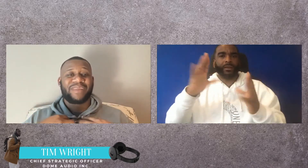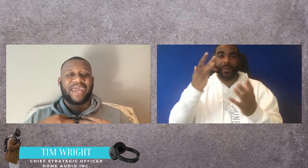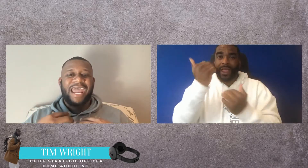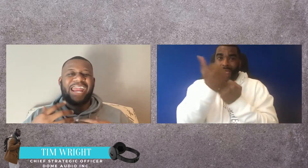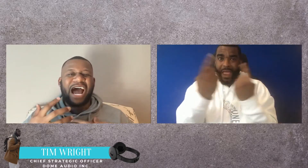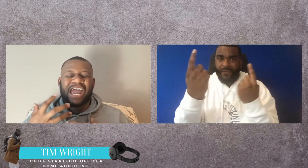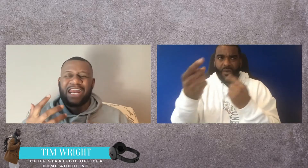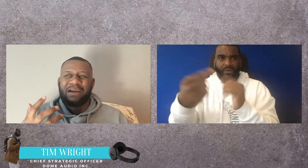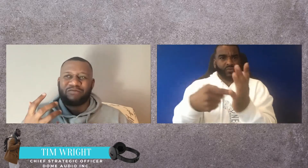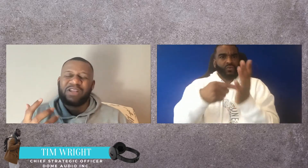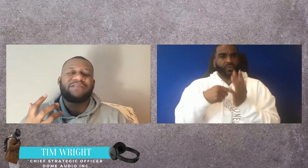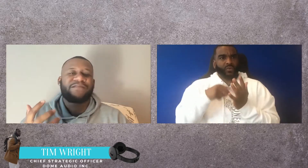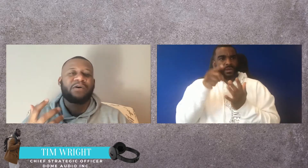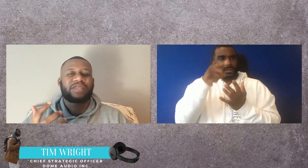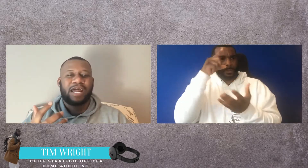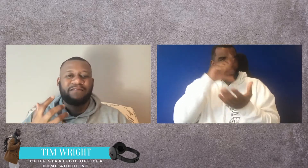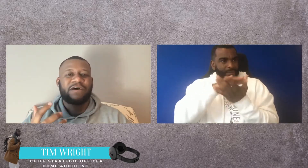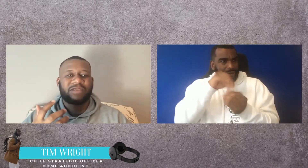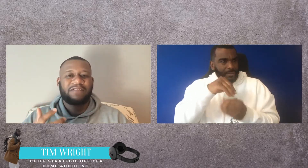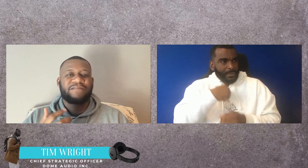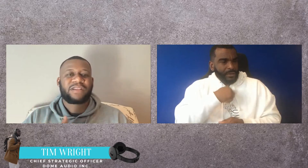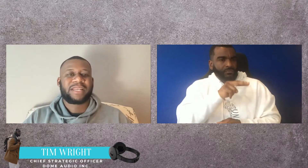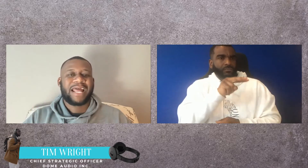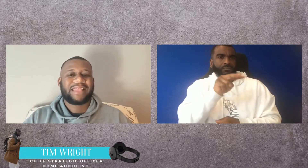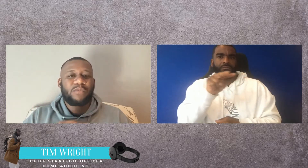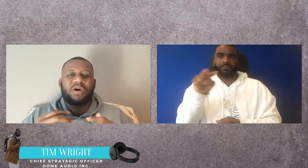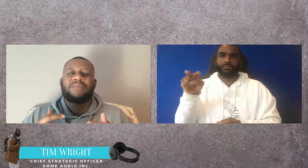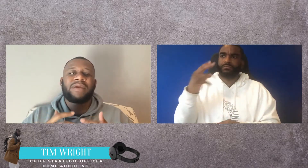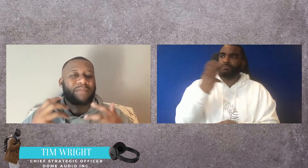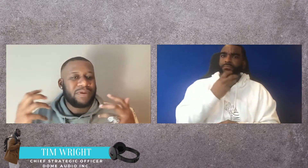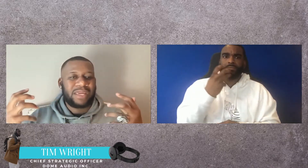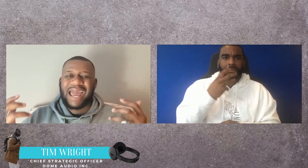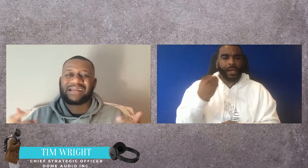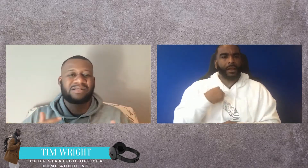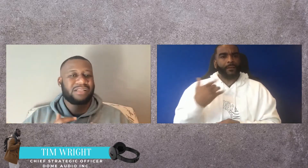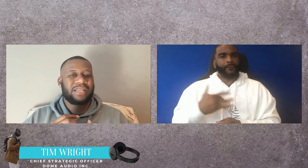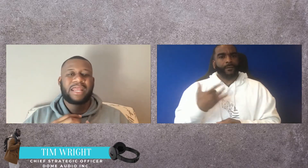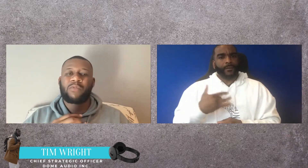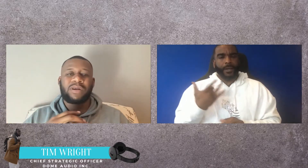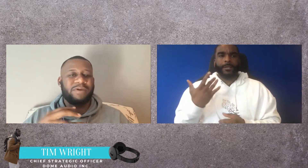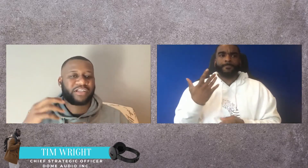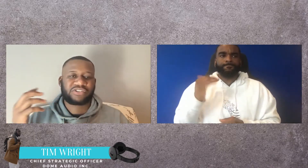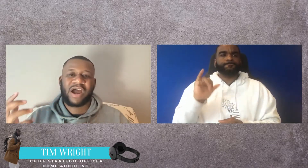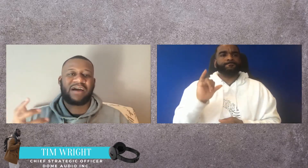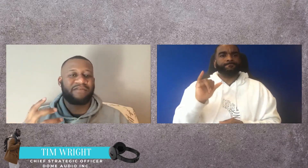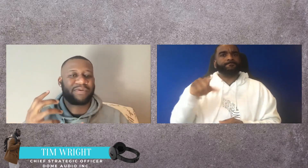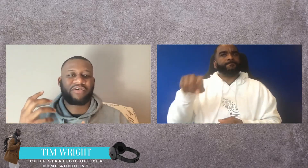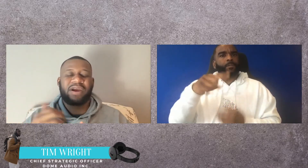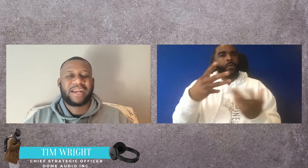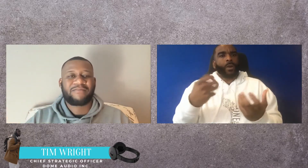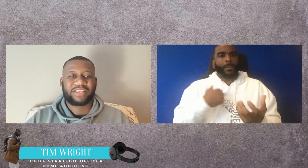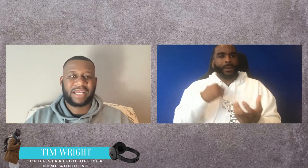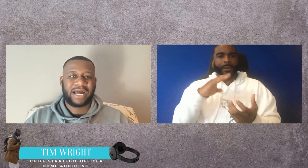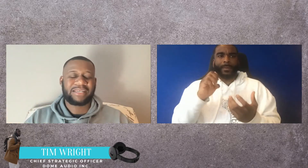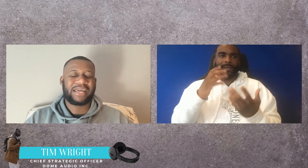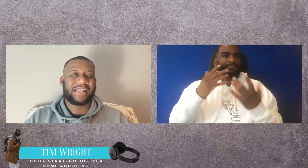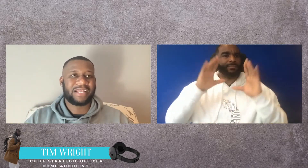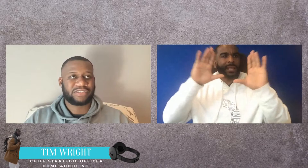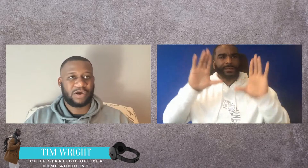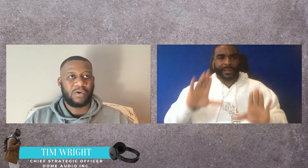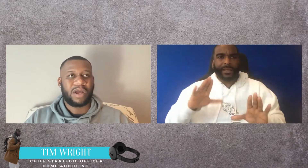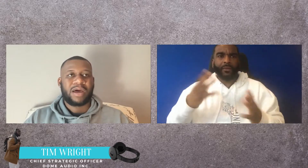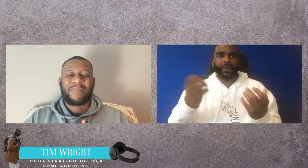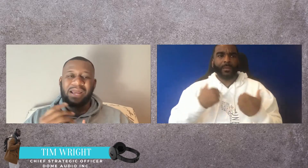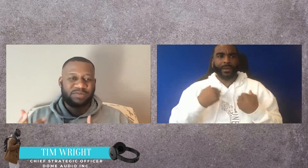me. And I really felt that. I felt that feeling that they wanted me to be excellent. They wanted me to strive and be great at everything I did.